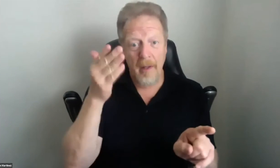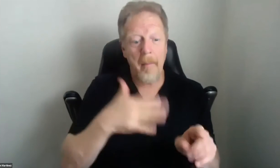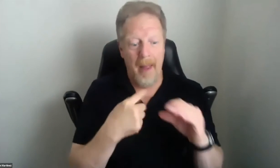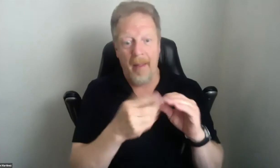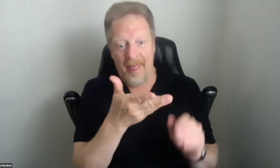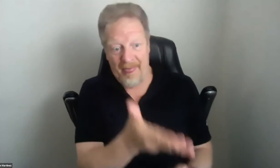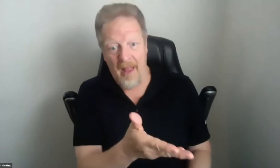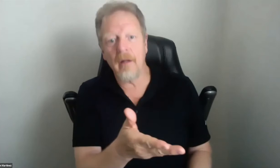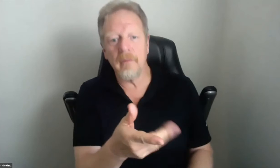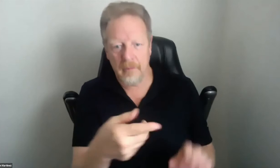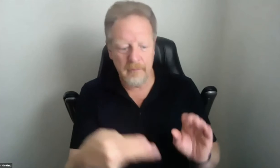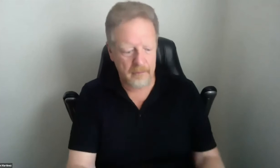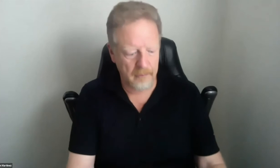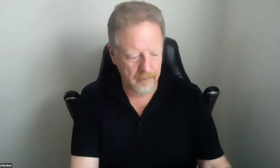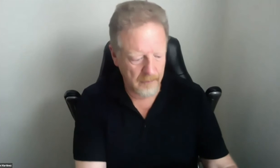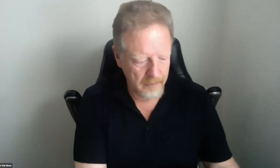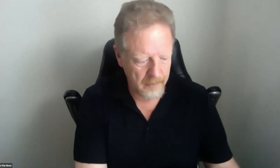the last slide.